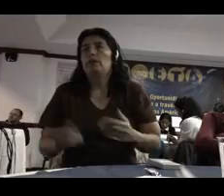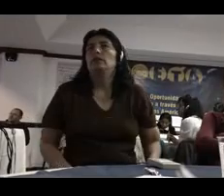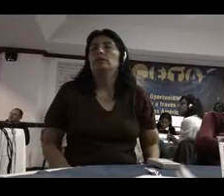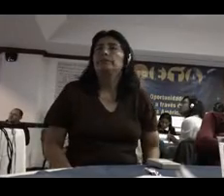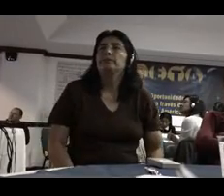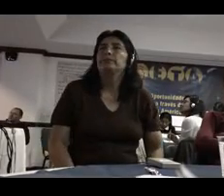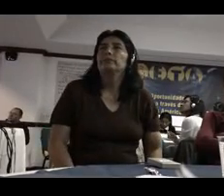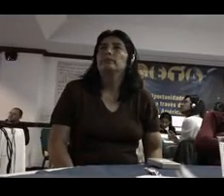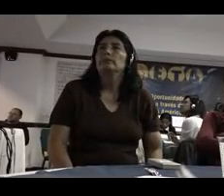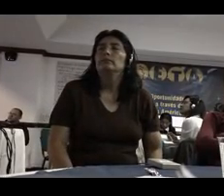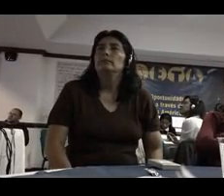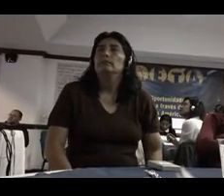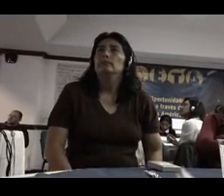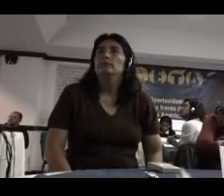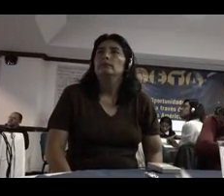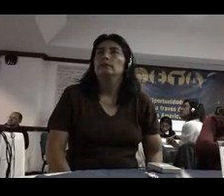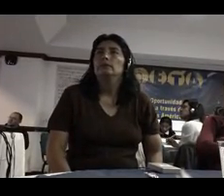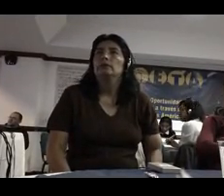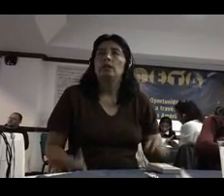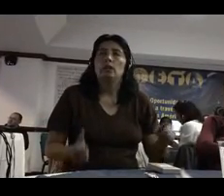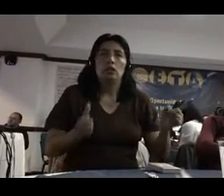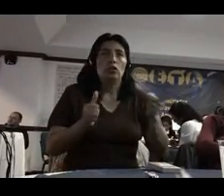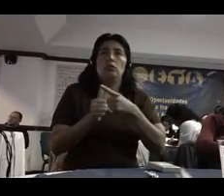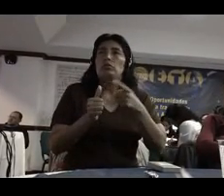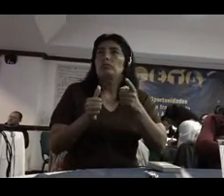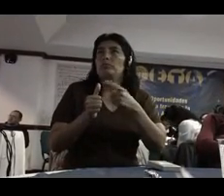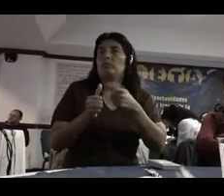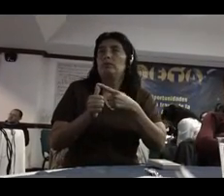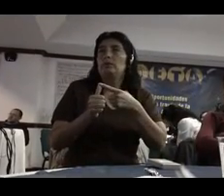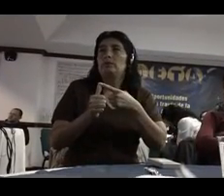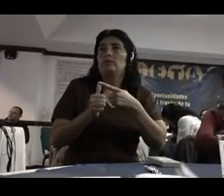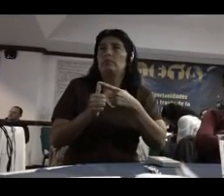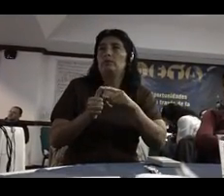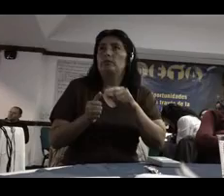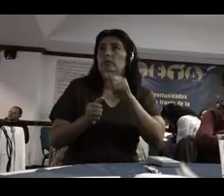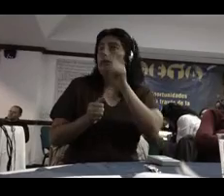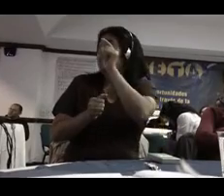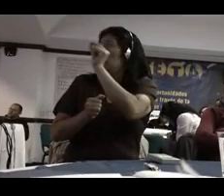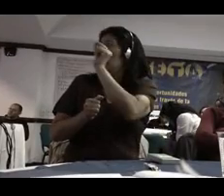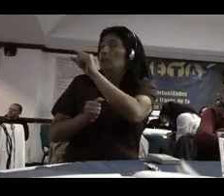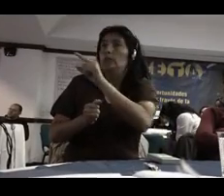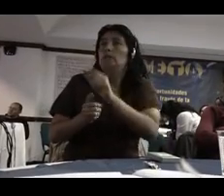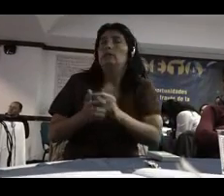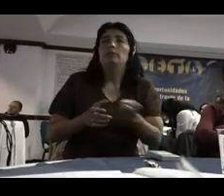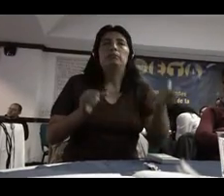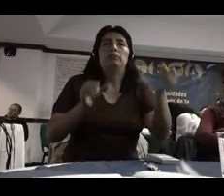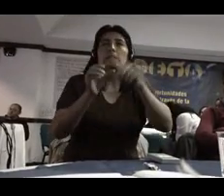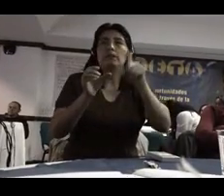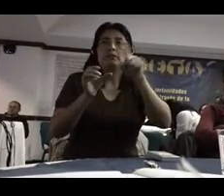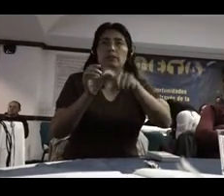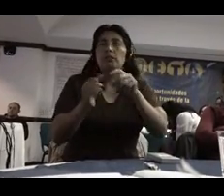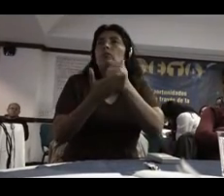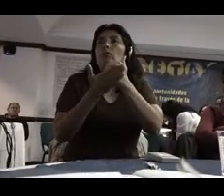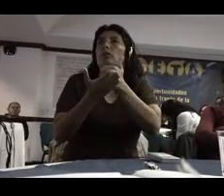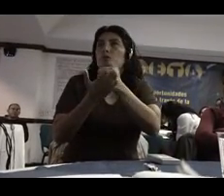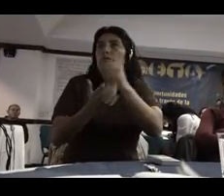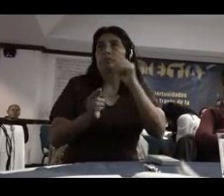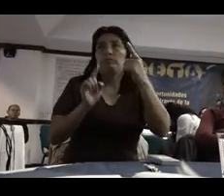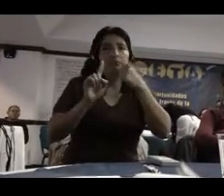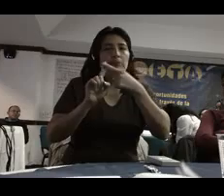So basically, the principles that underlie this approach are participation and collaboration. Number one,